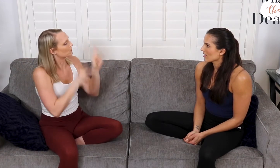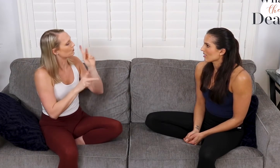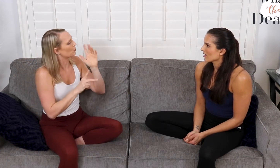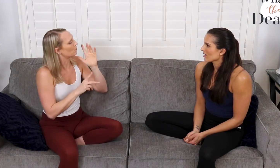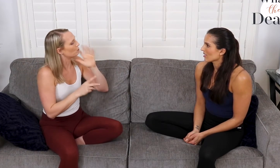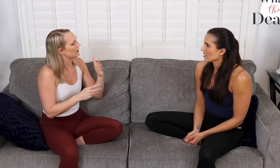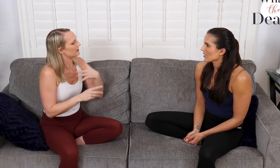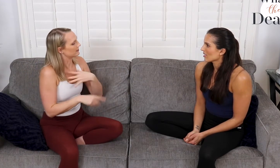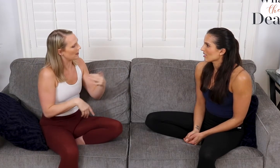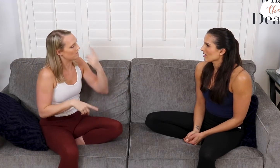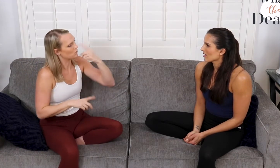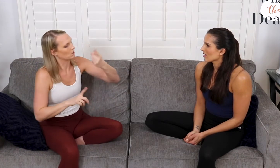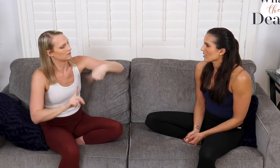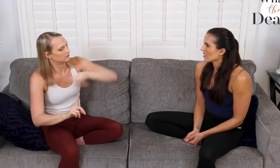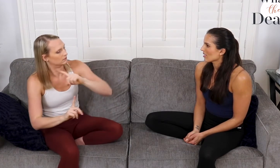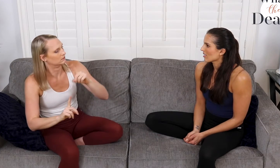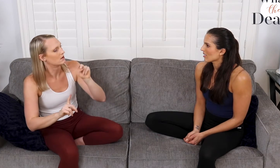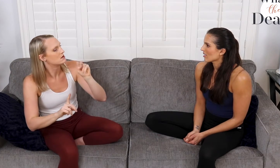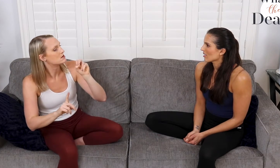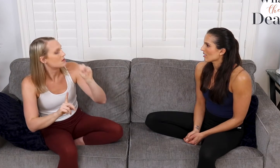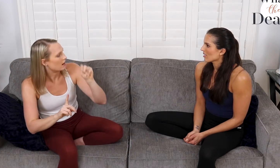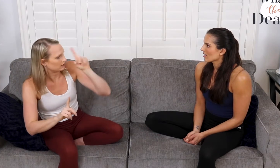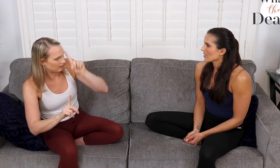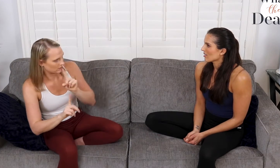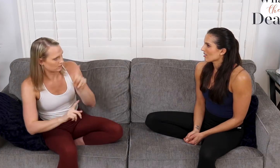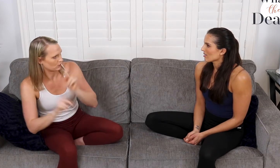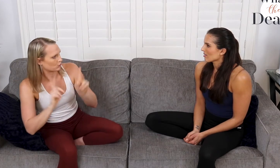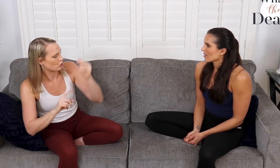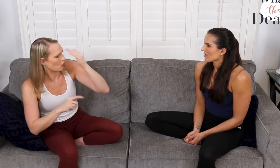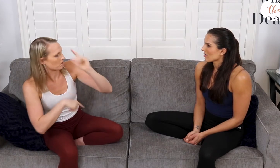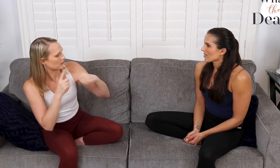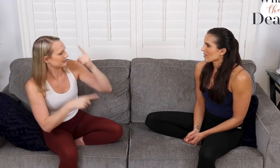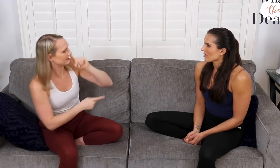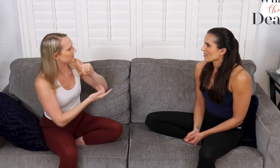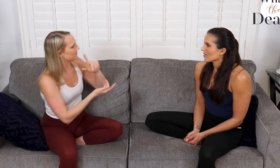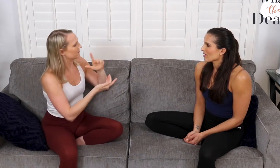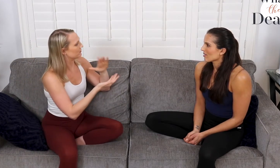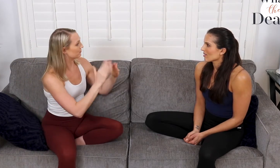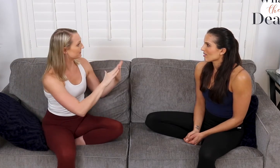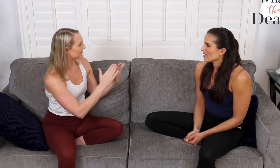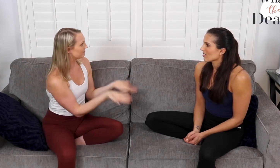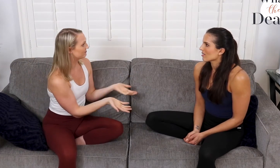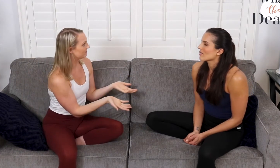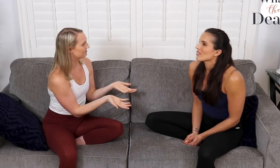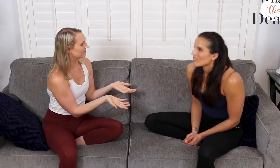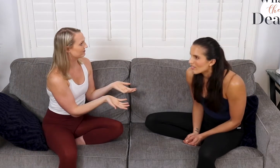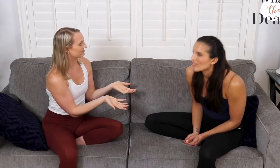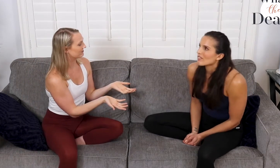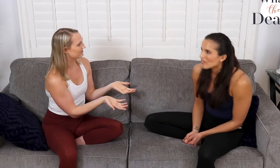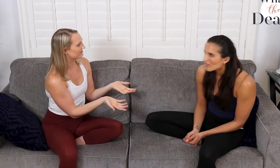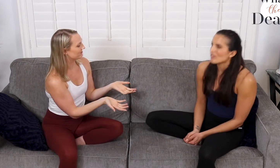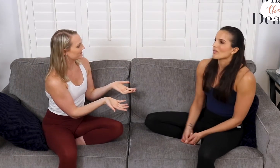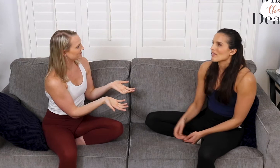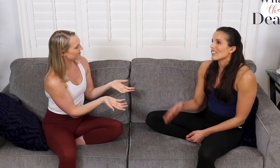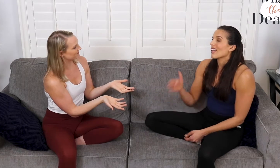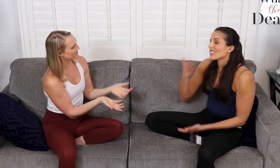just talk to him and converse with him. It's those little things that make an impact and make a difference. And the fact that we